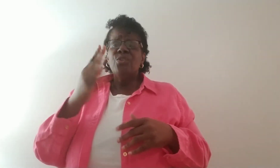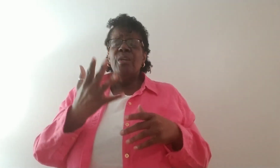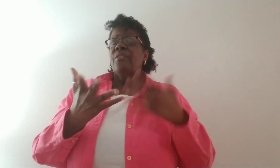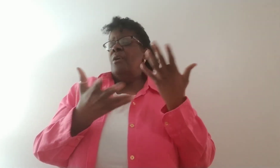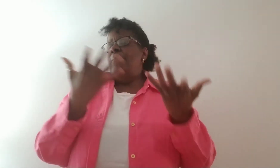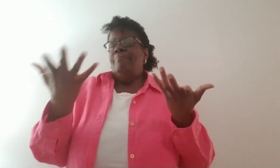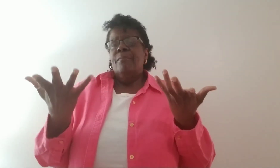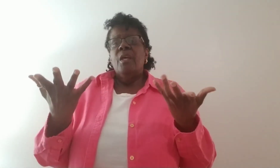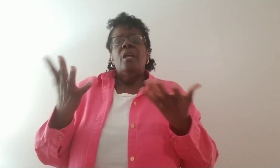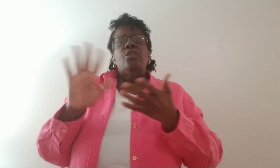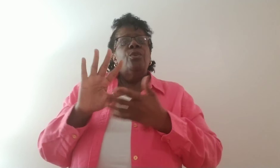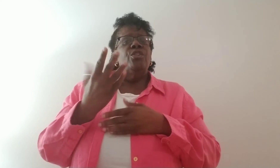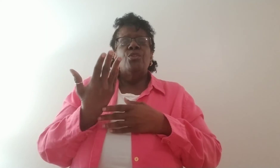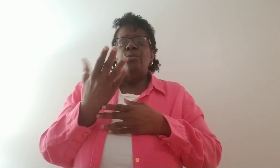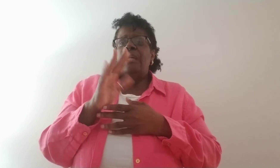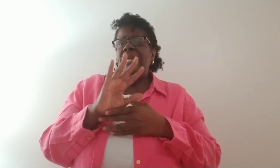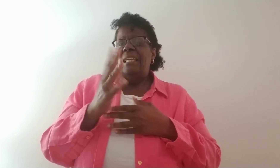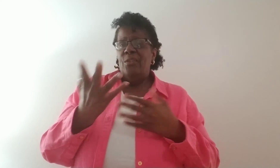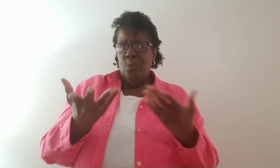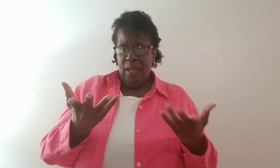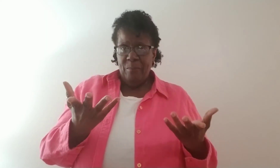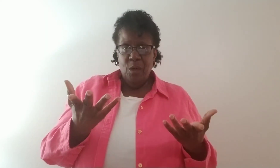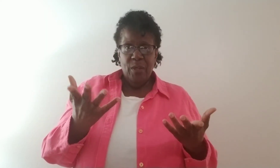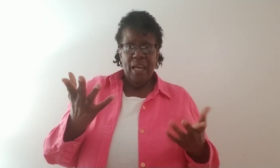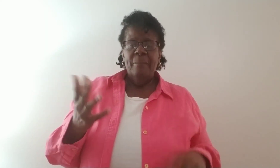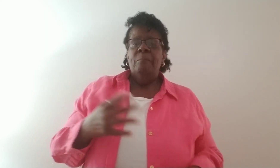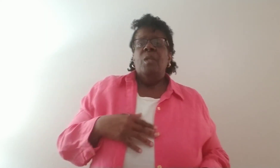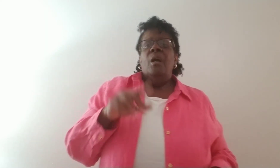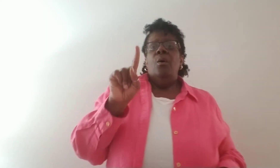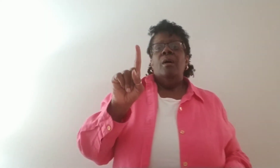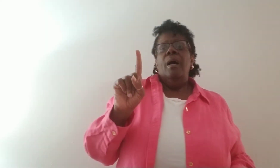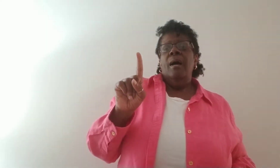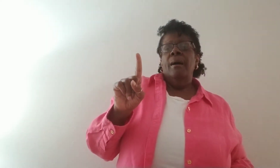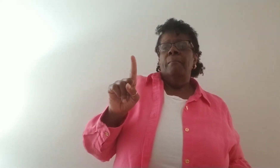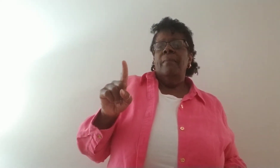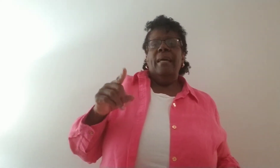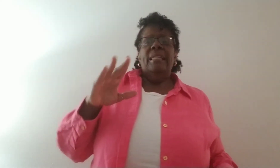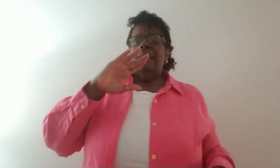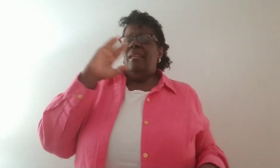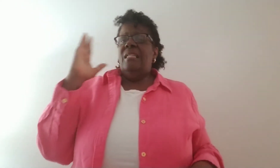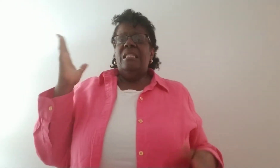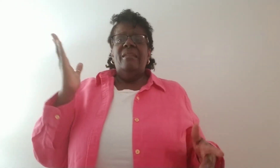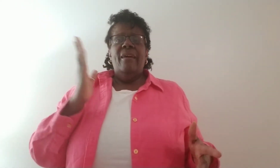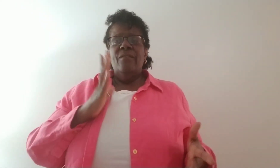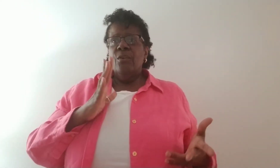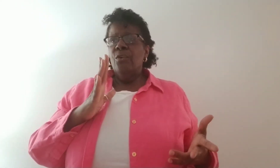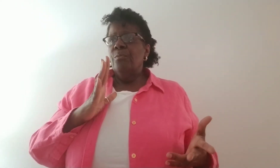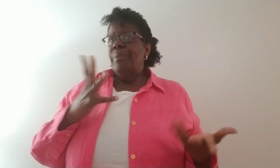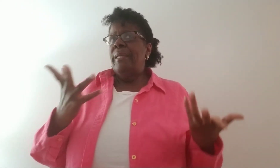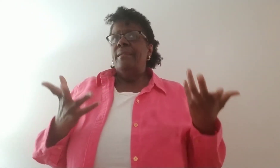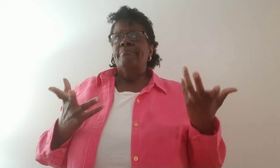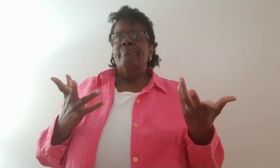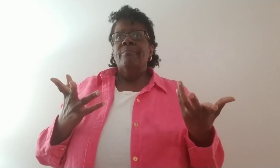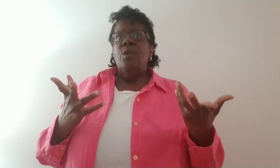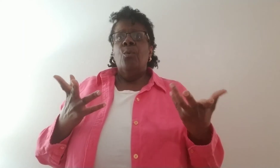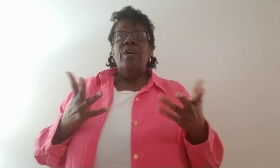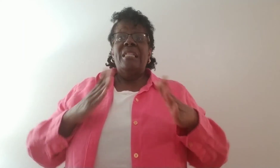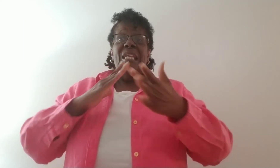either. You can do either way, okay? And it's never been where it has